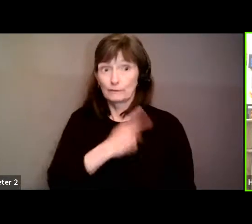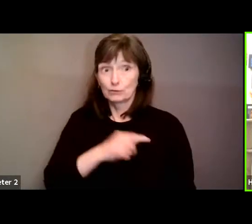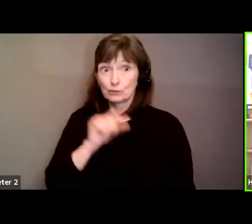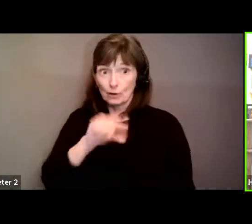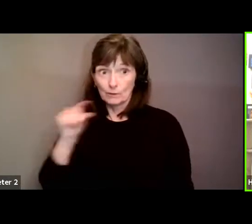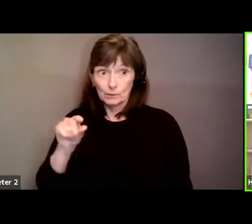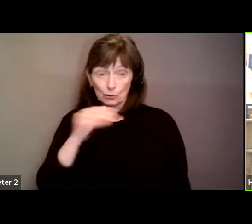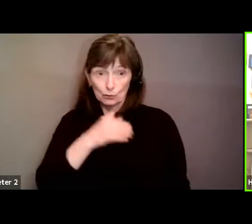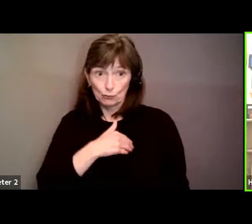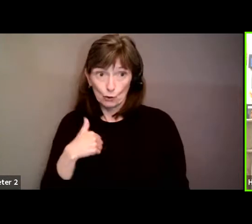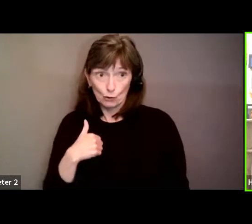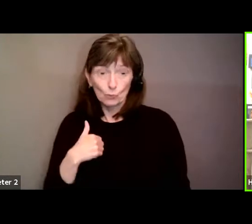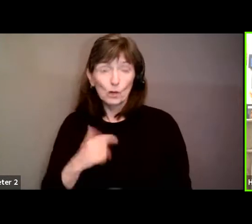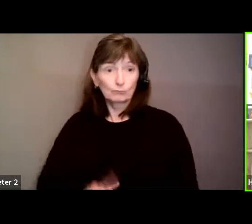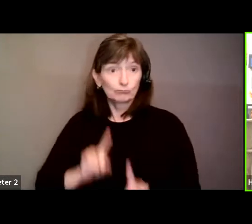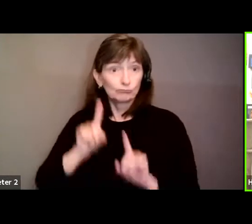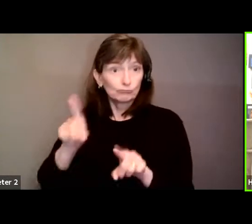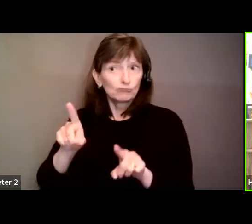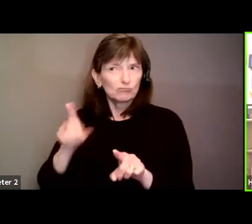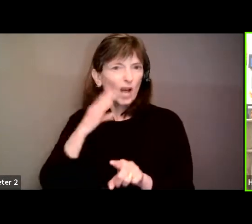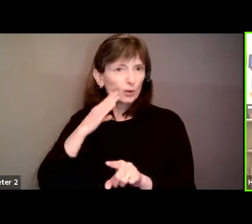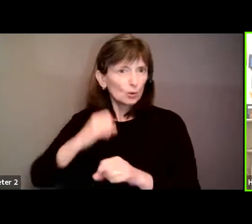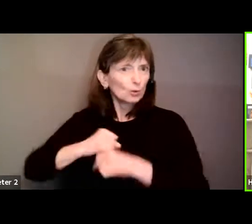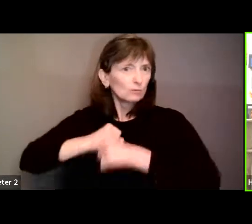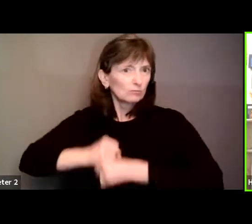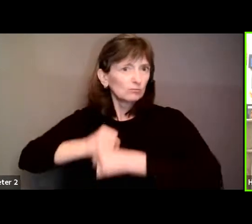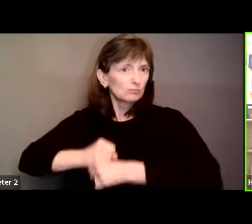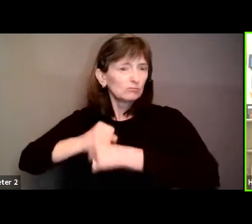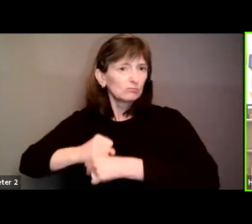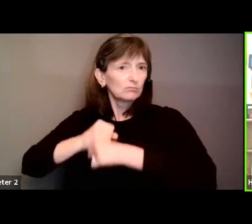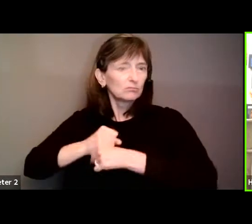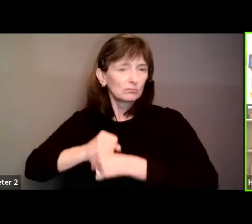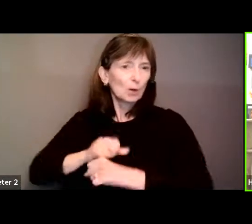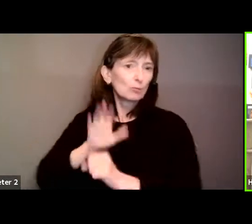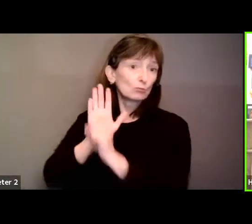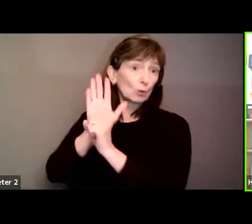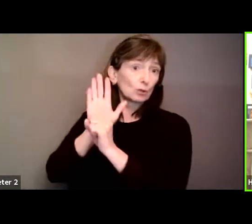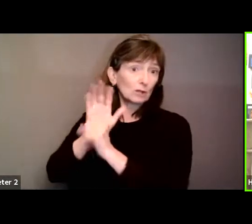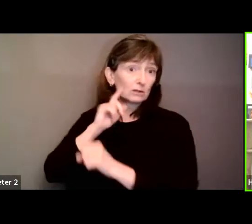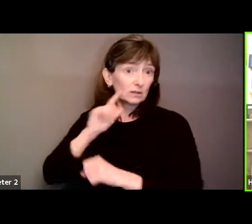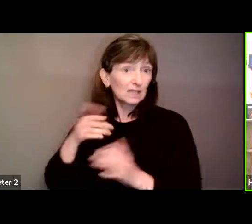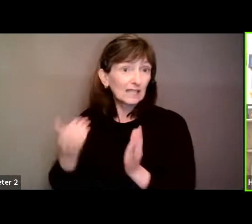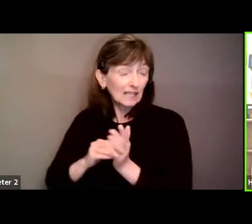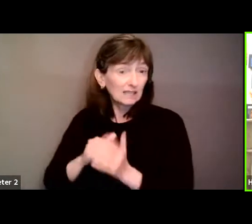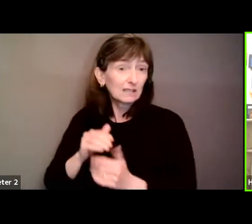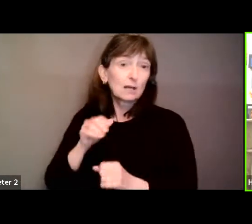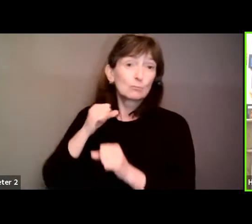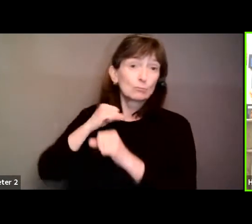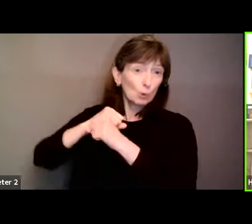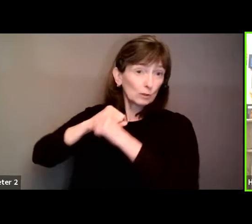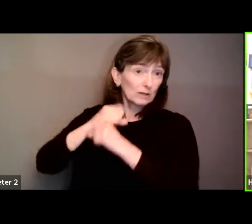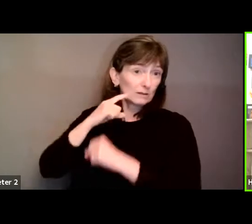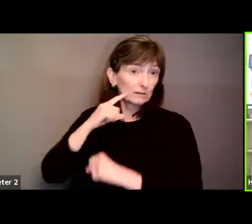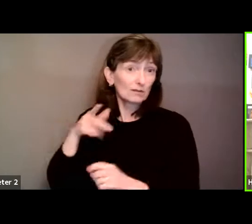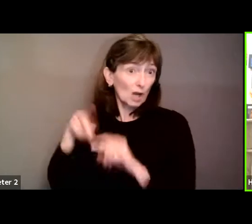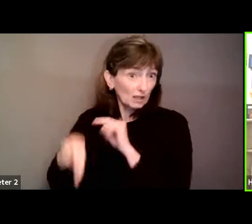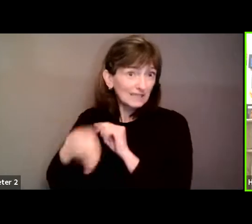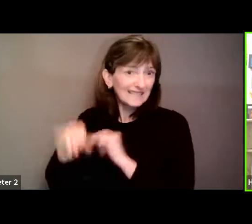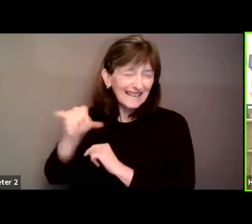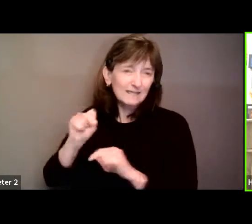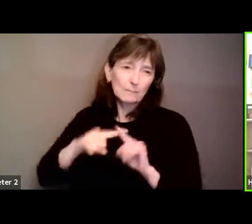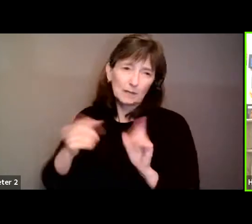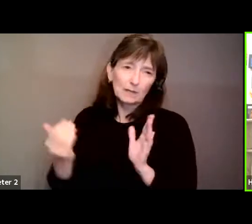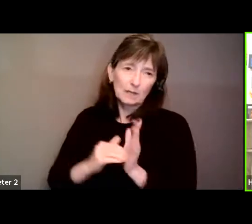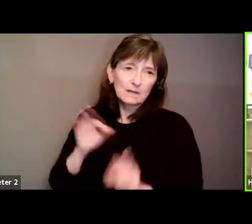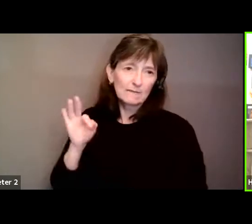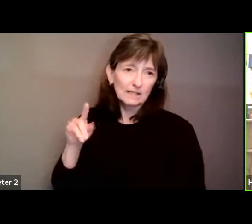I also knew that I was protesting fascism. Ostensibly, we were there to speak out against cuts. Premier Ford was set